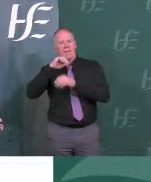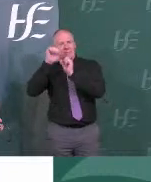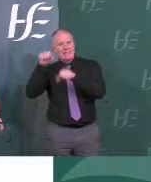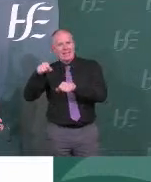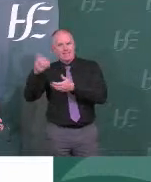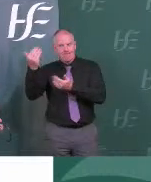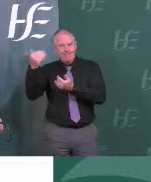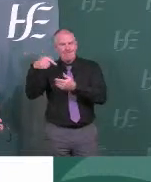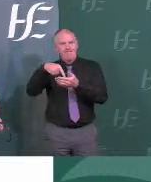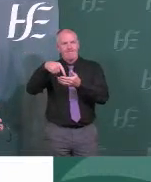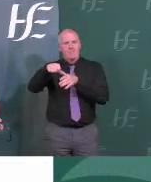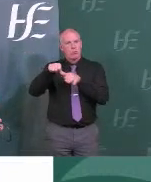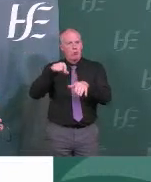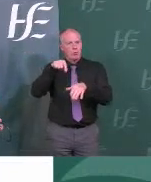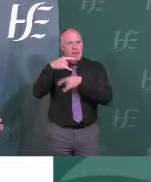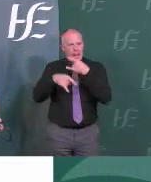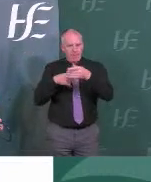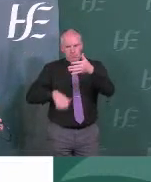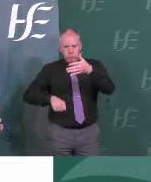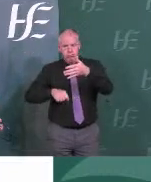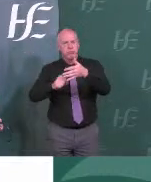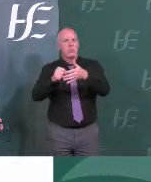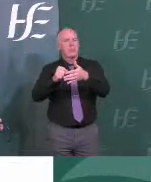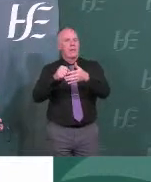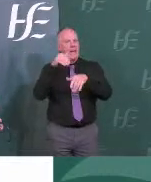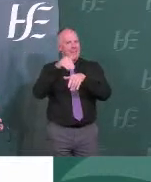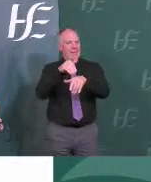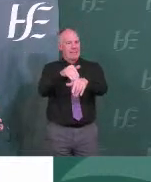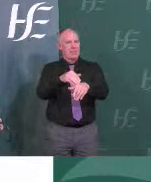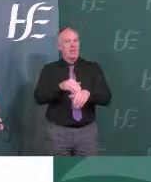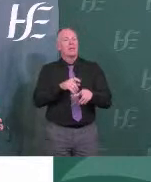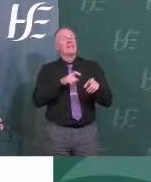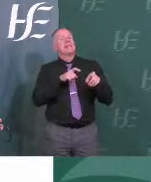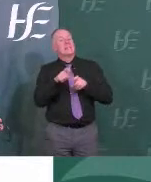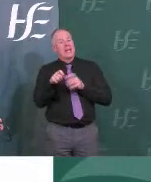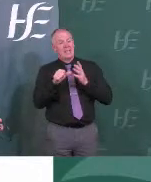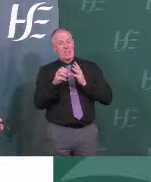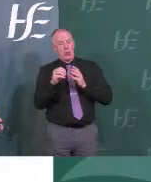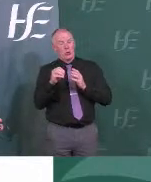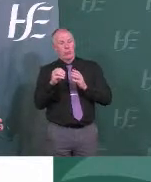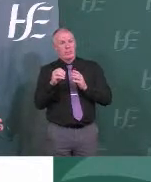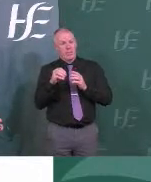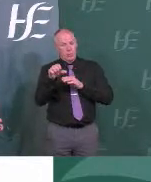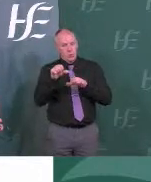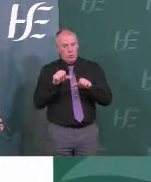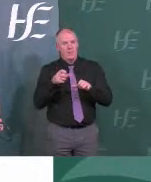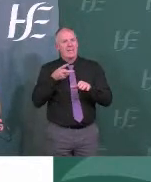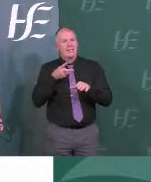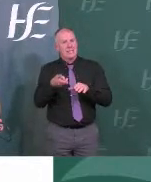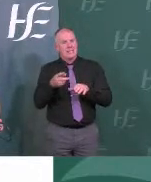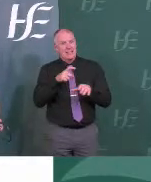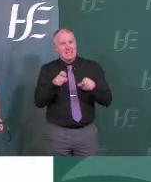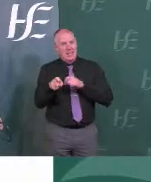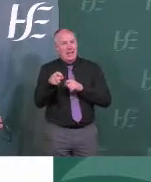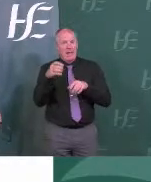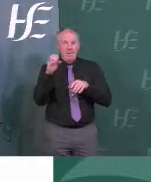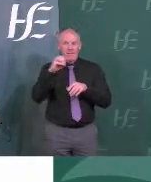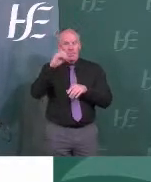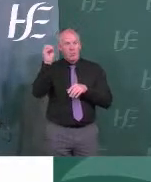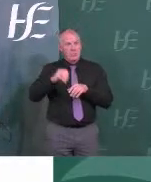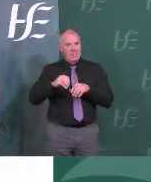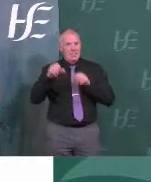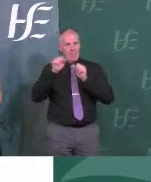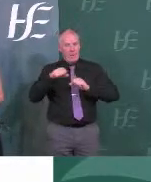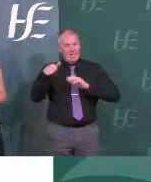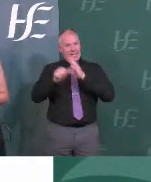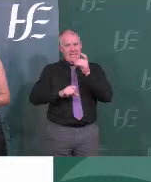that. And again, we hope that that will have a considerable impact. So they still account, those 600 procedures would still account for about 50% of our waiting list. So it's a very